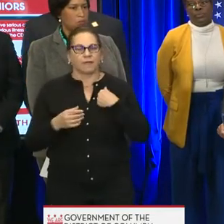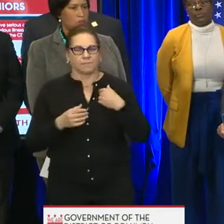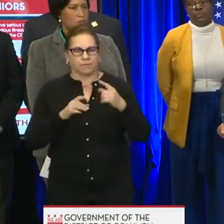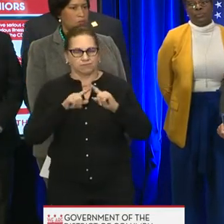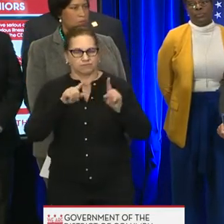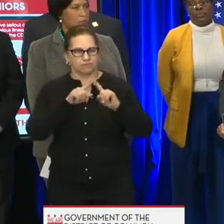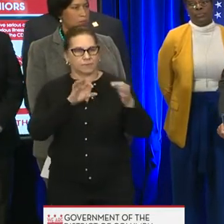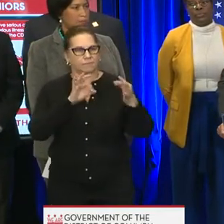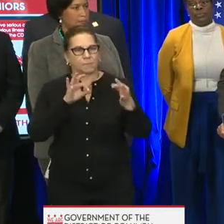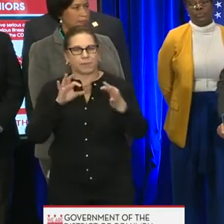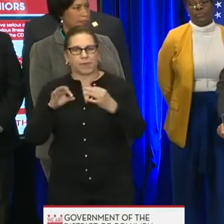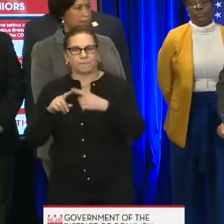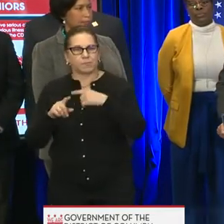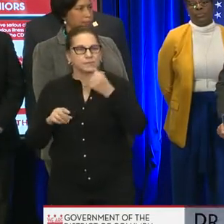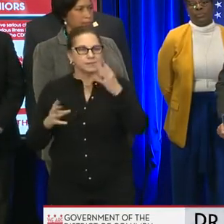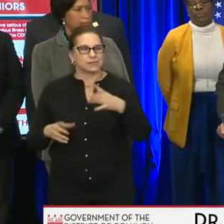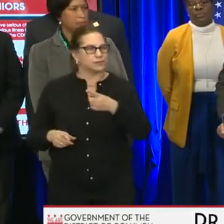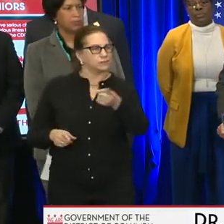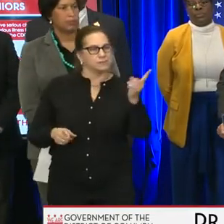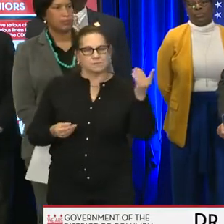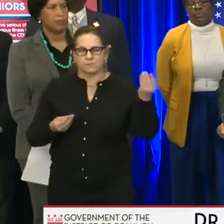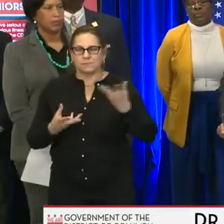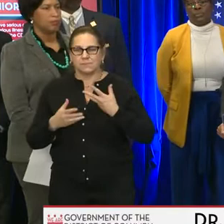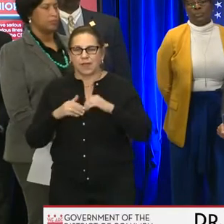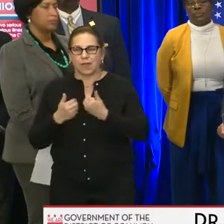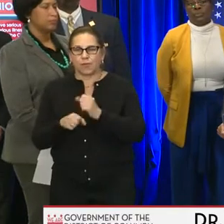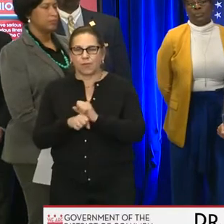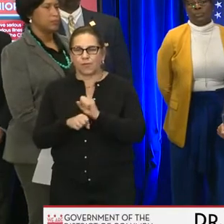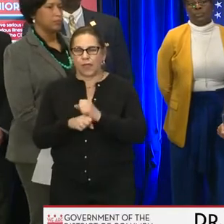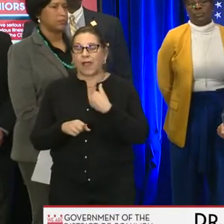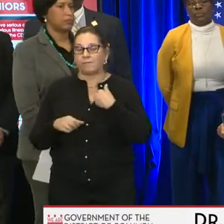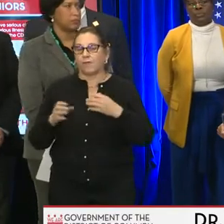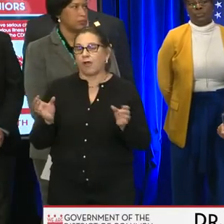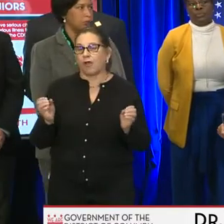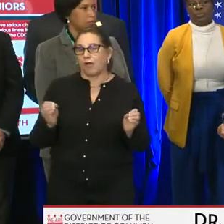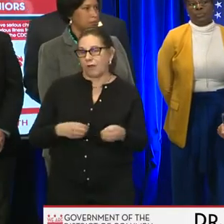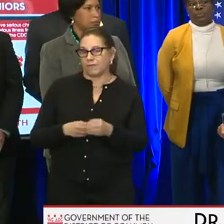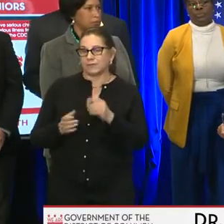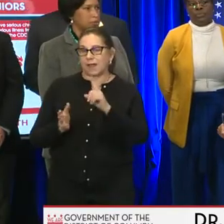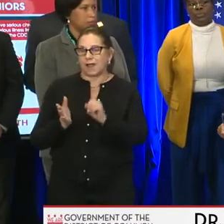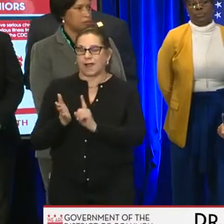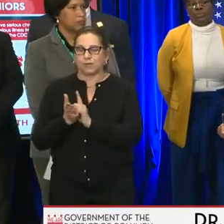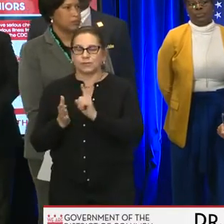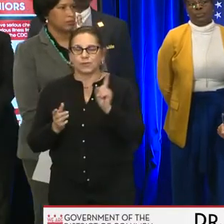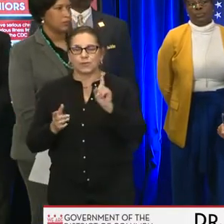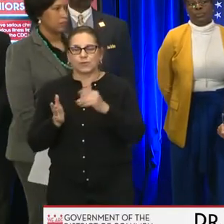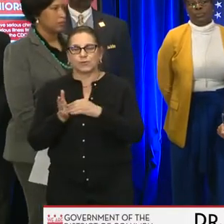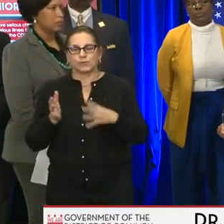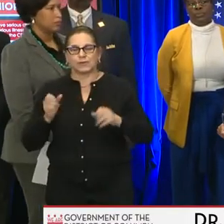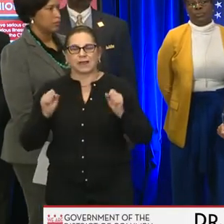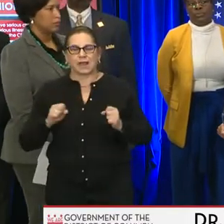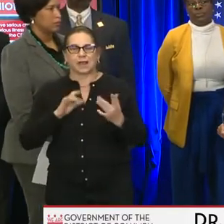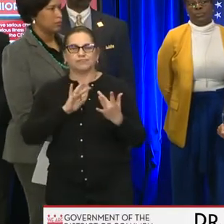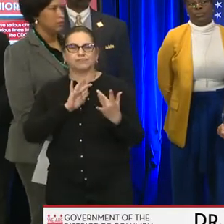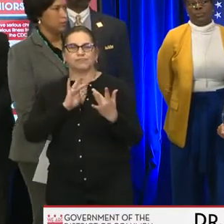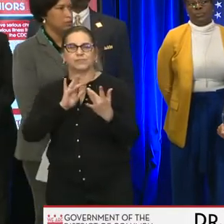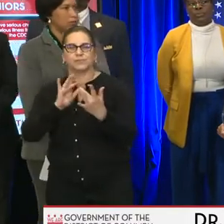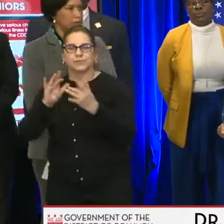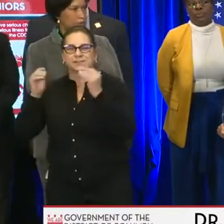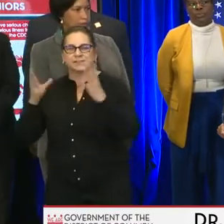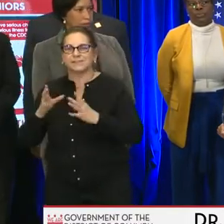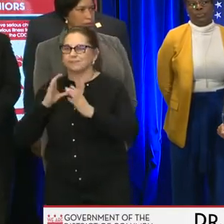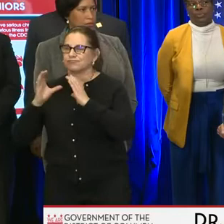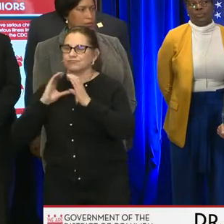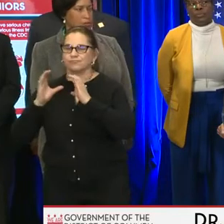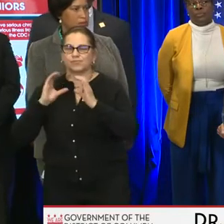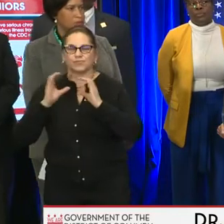And educators will also host office hours in which students can communicate with educators, and also educators can communicate